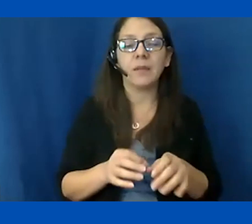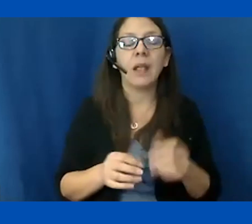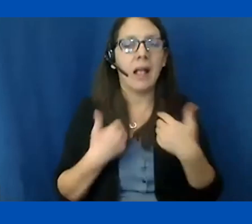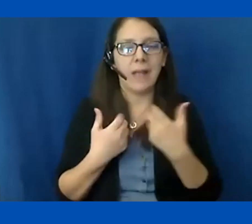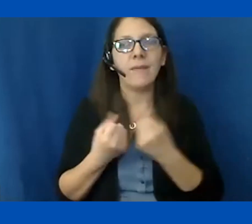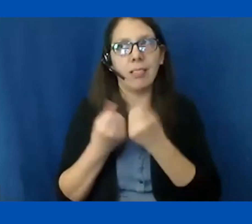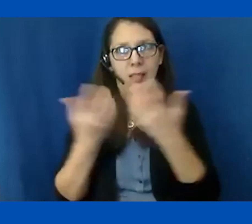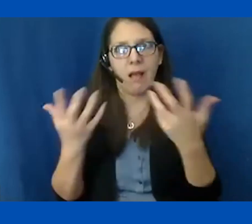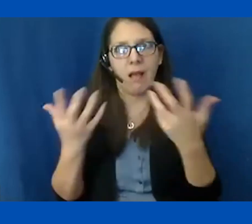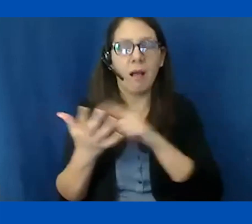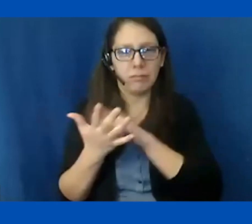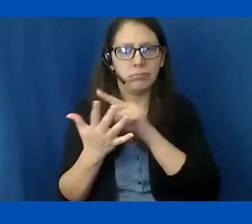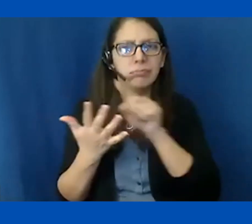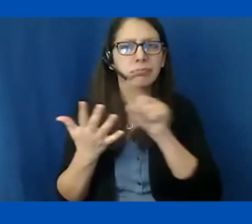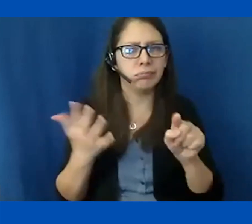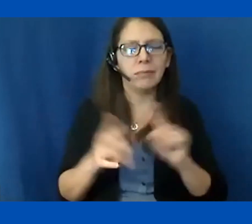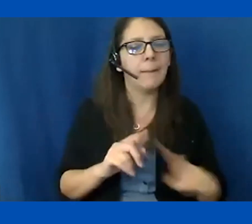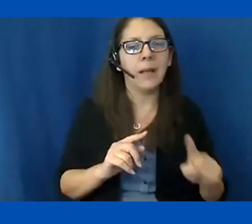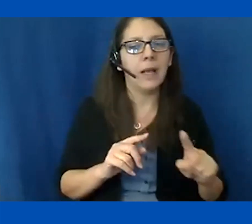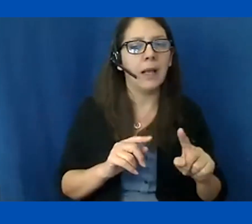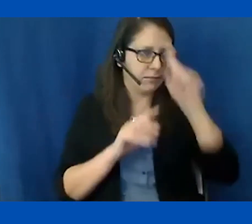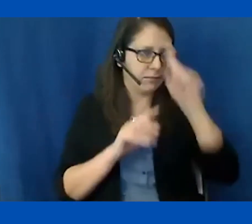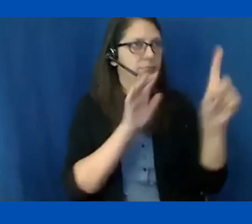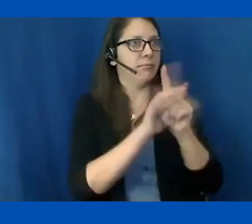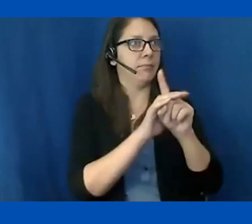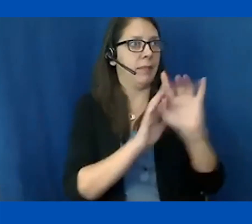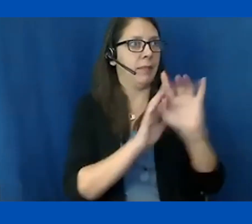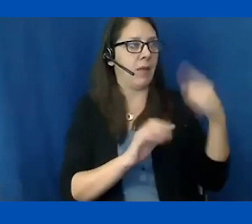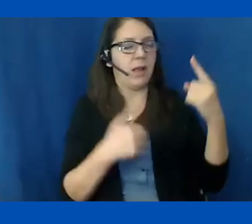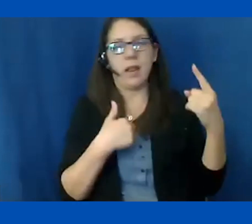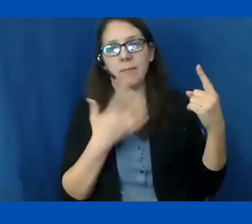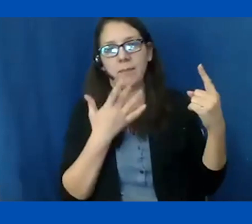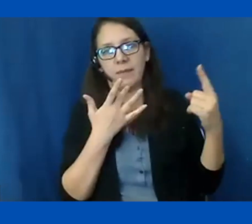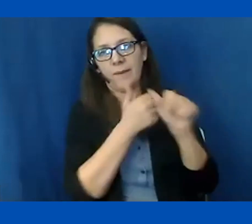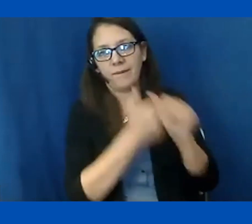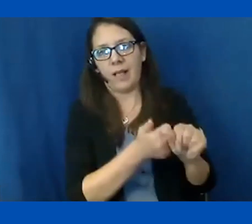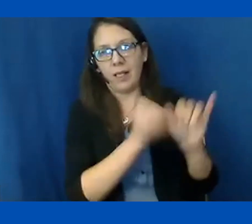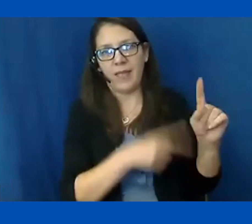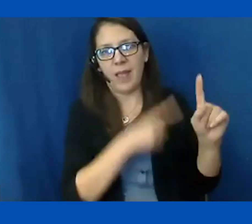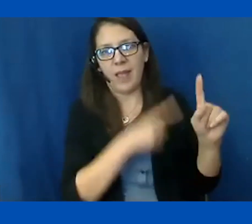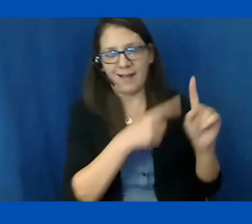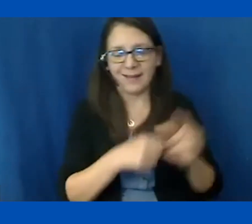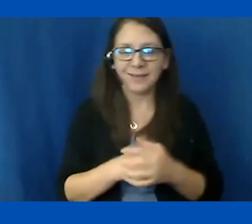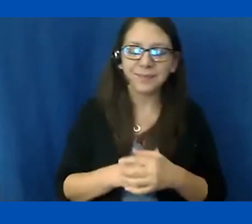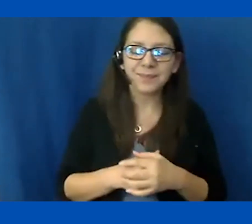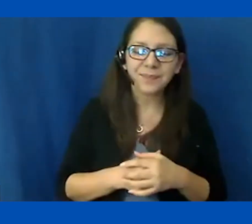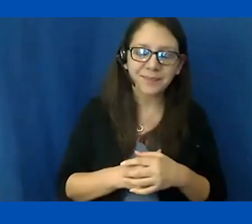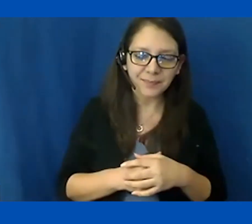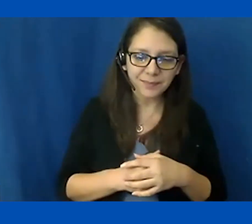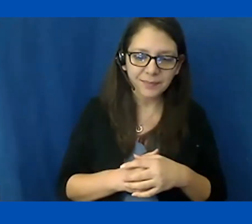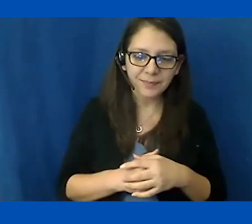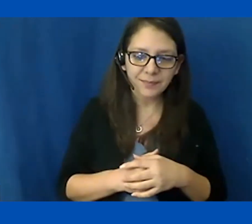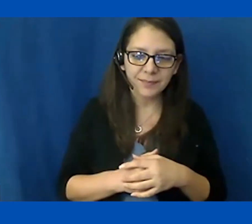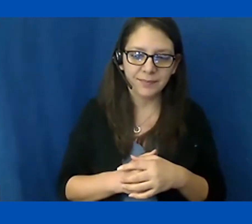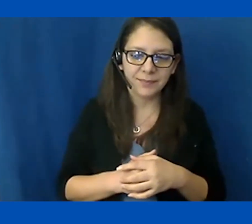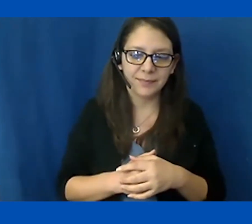that came to my mind, like I like to go with the first thing I thought of when I hear the question. And so I think about